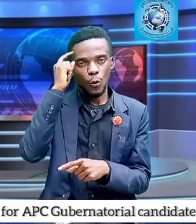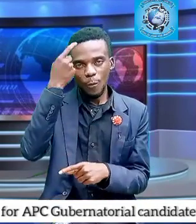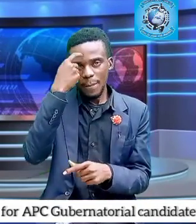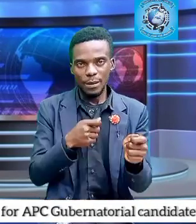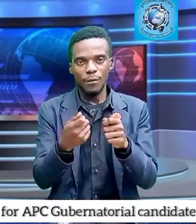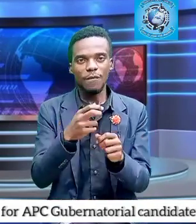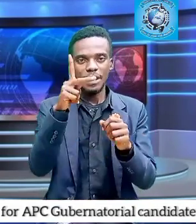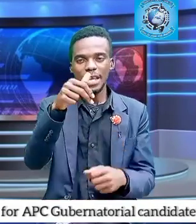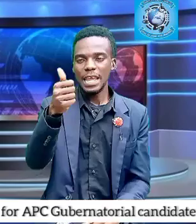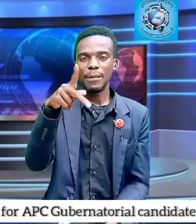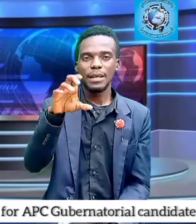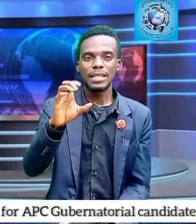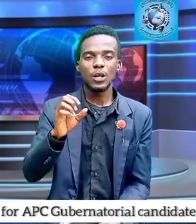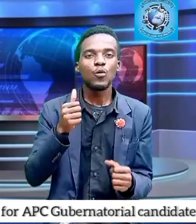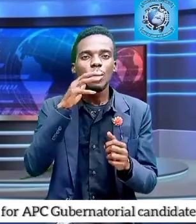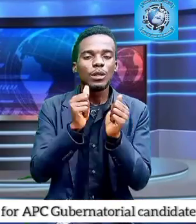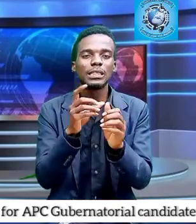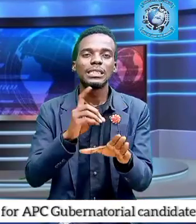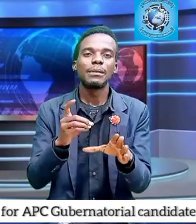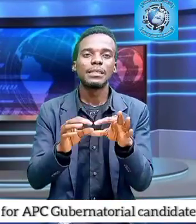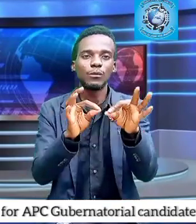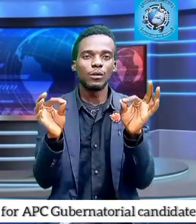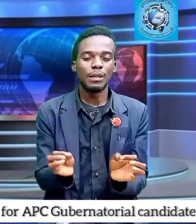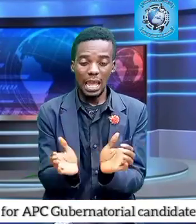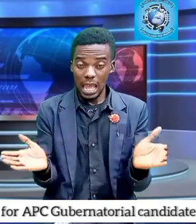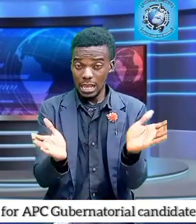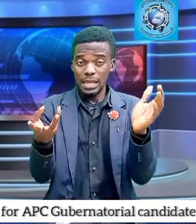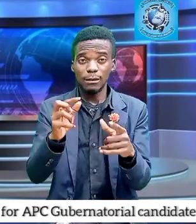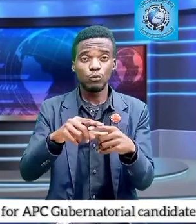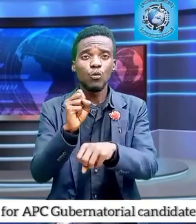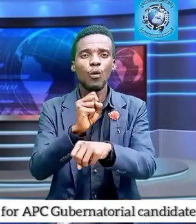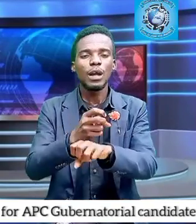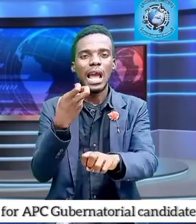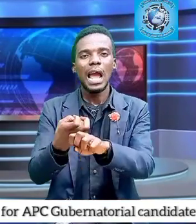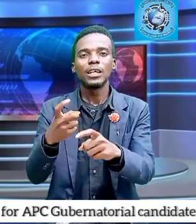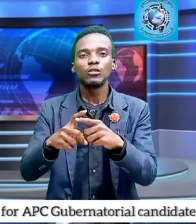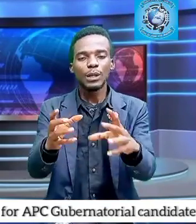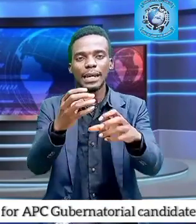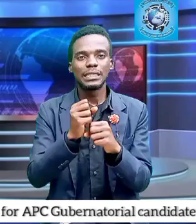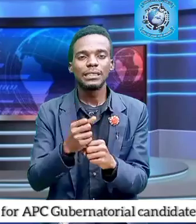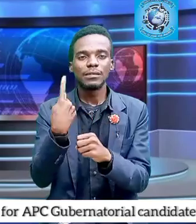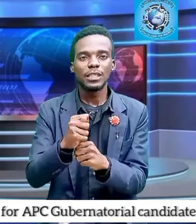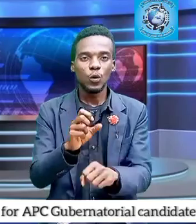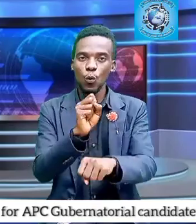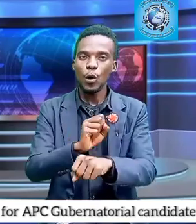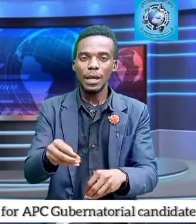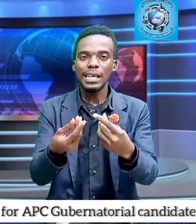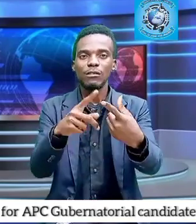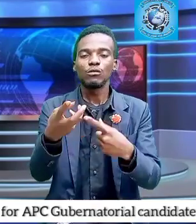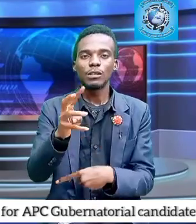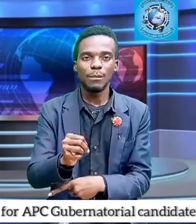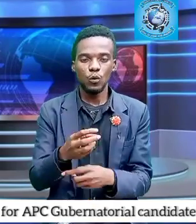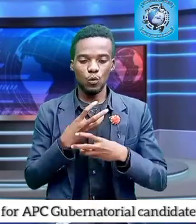with Disabilities Forum, charged them to work hard to achieve the mandate given today, wishing